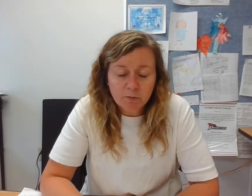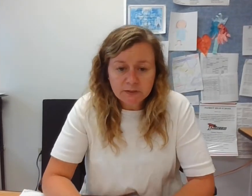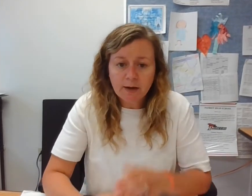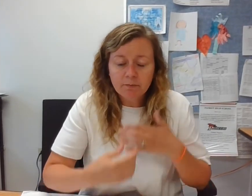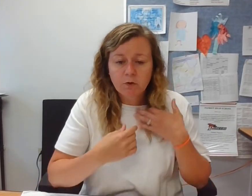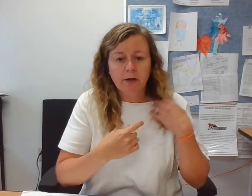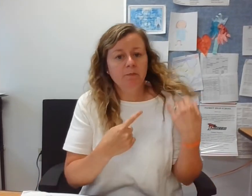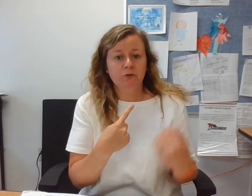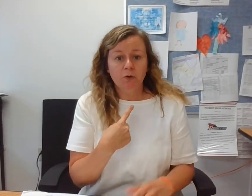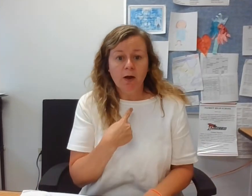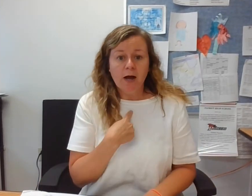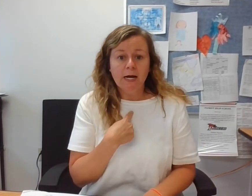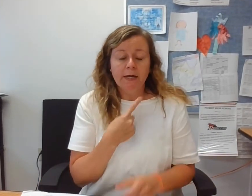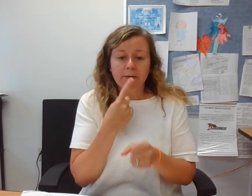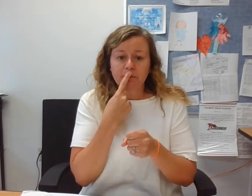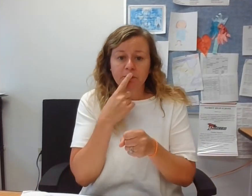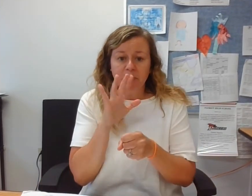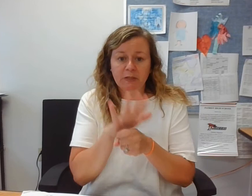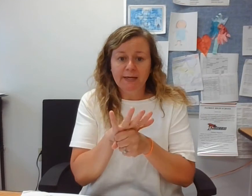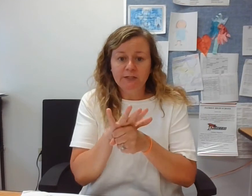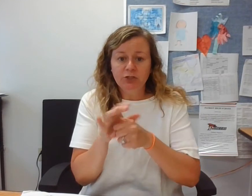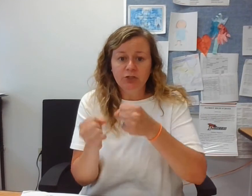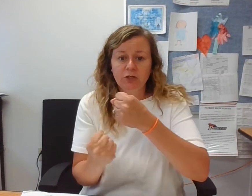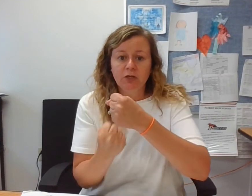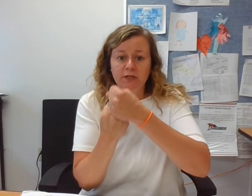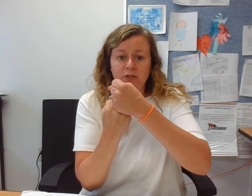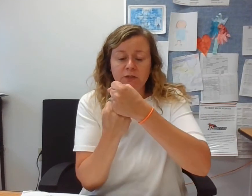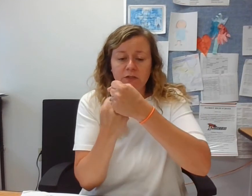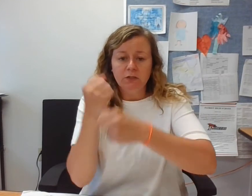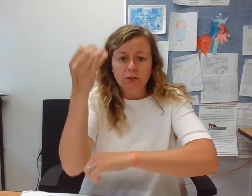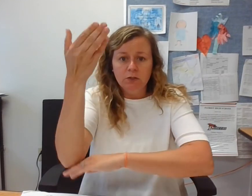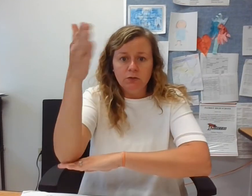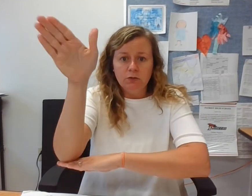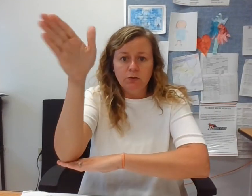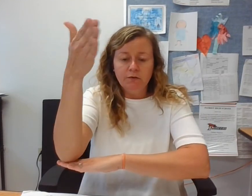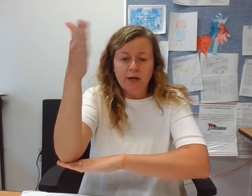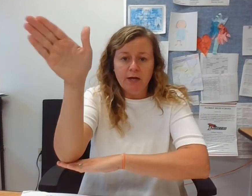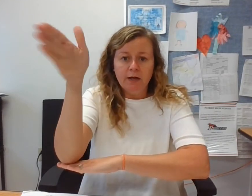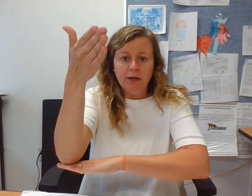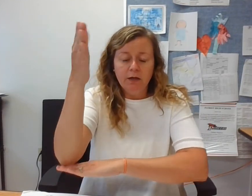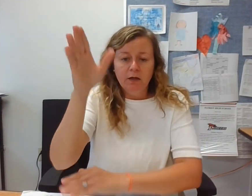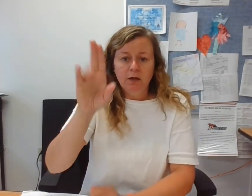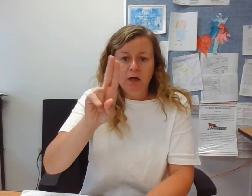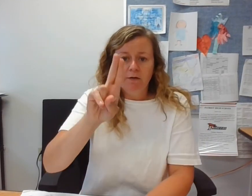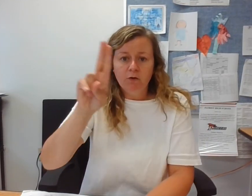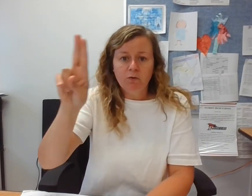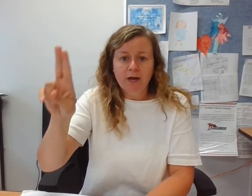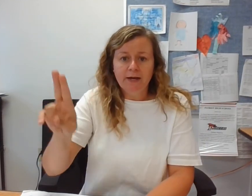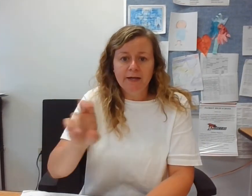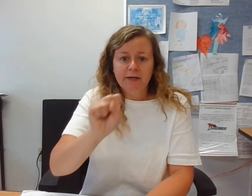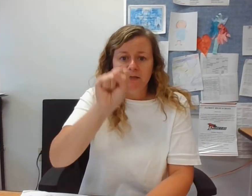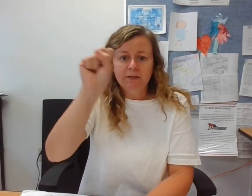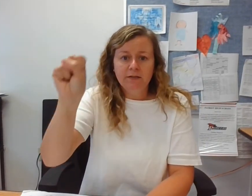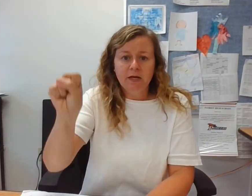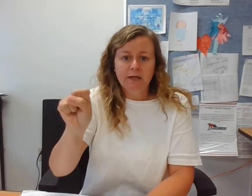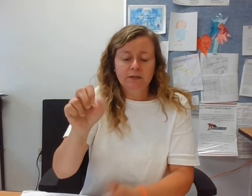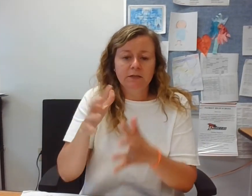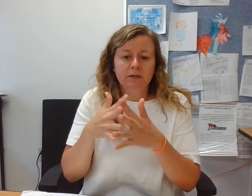top. Okay, so I pledge allegiance to the flag of the United States